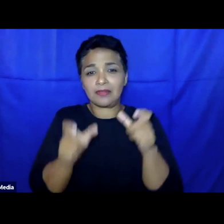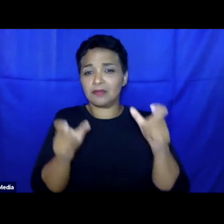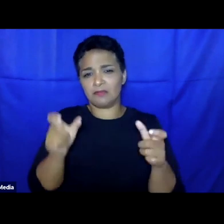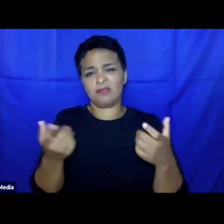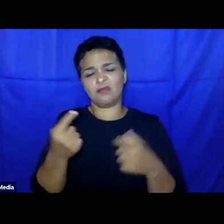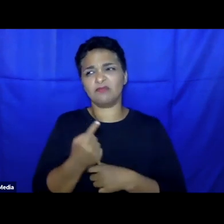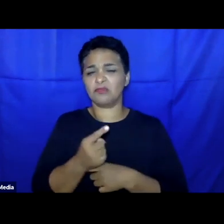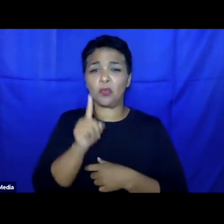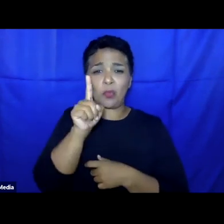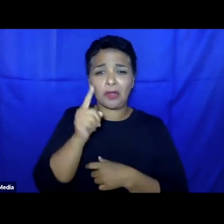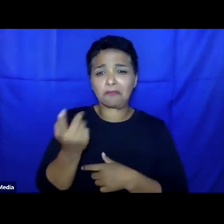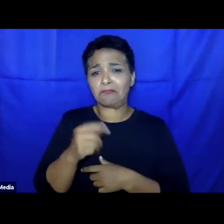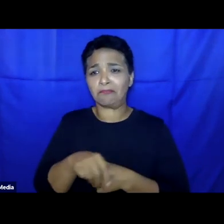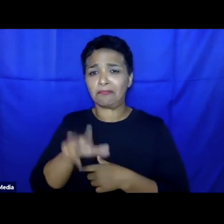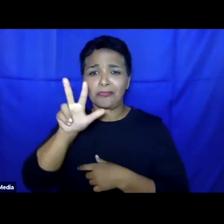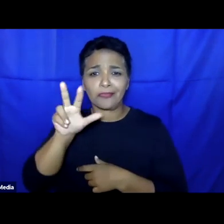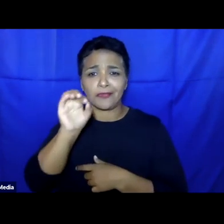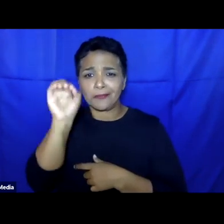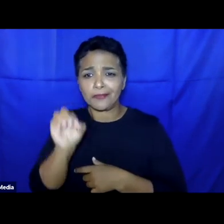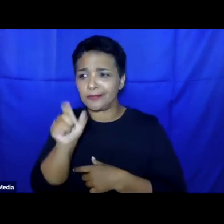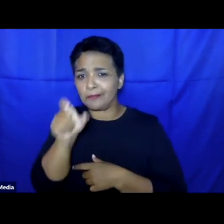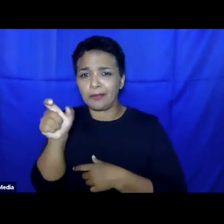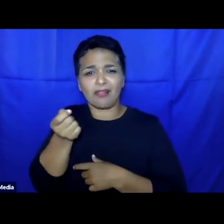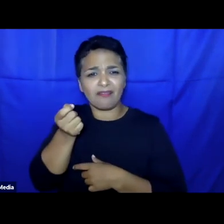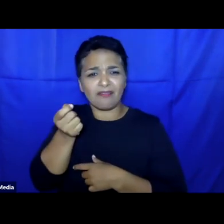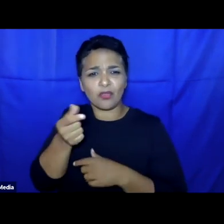3%. If that could be increased to 30%,